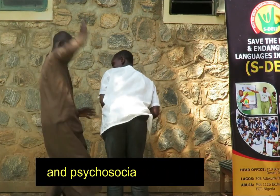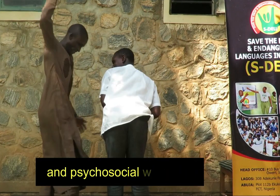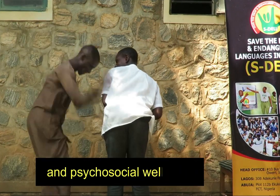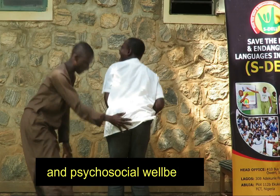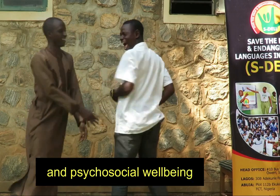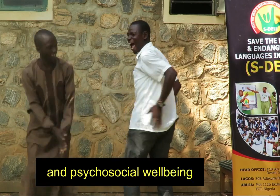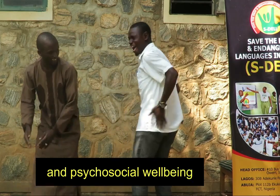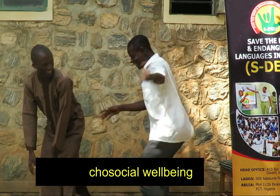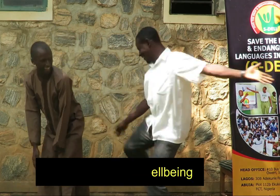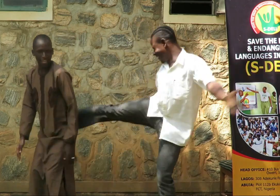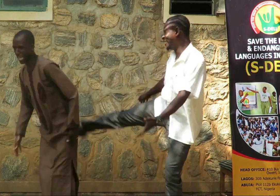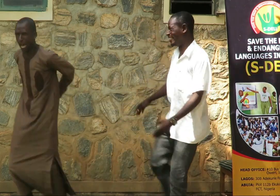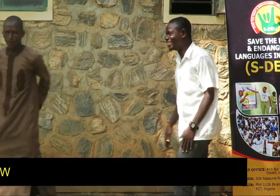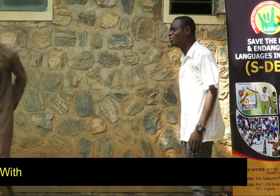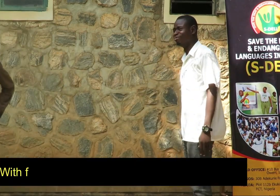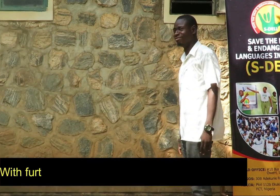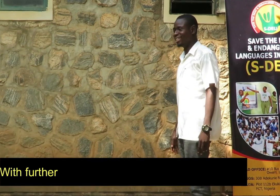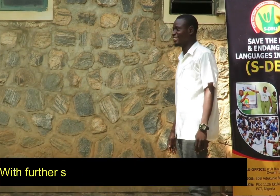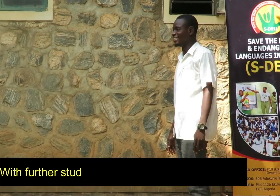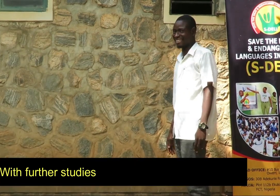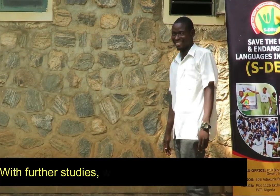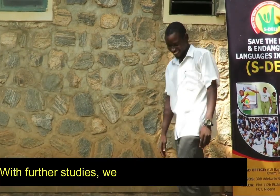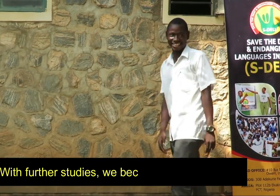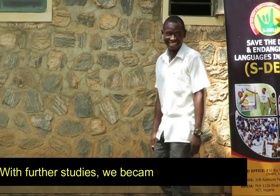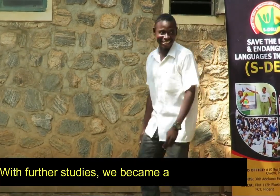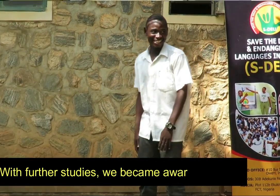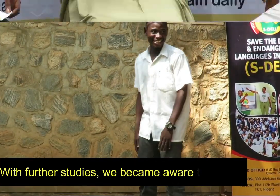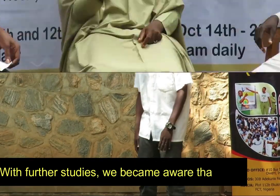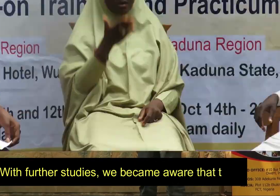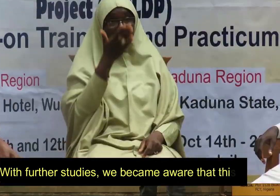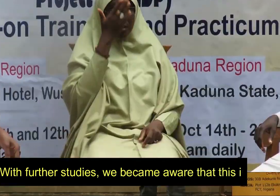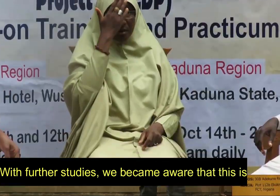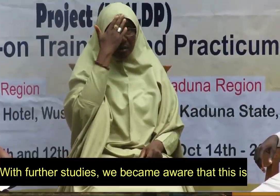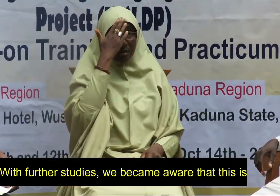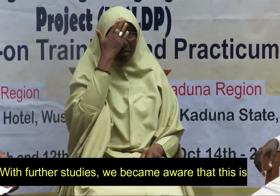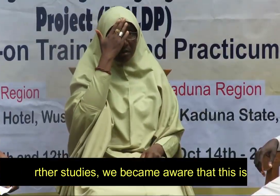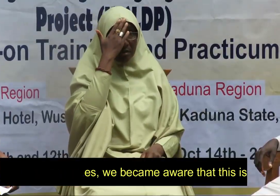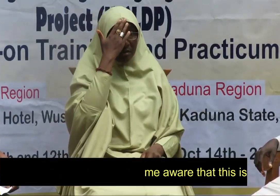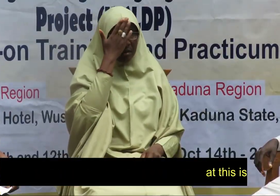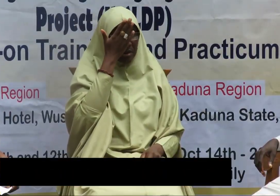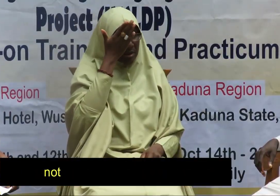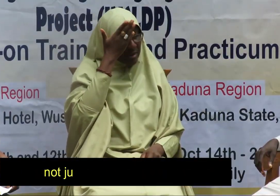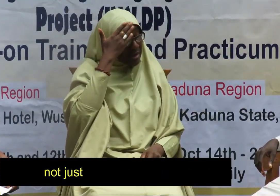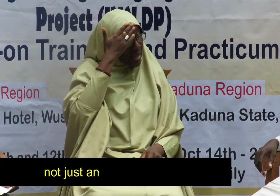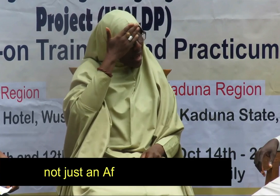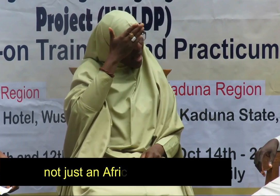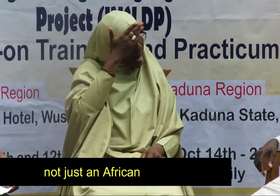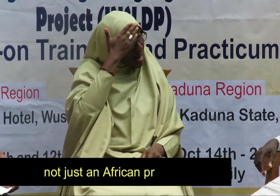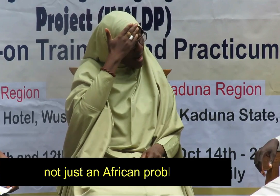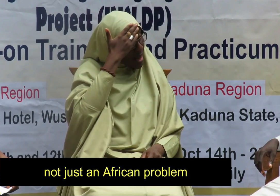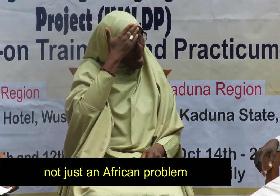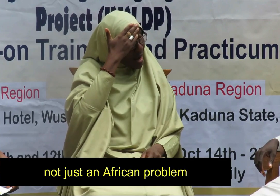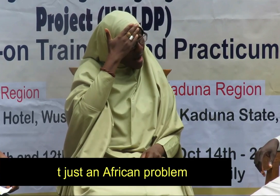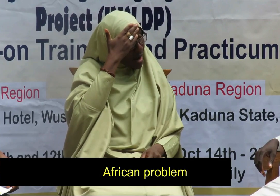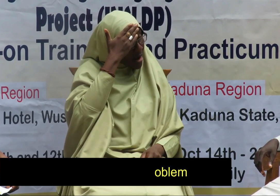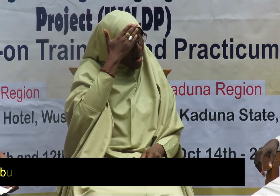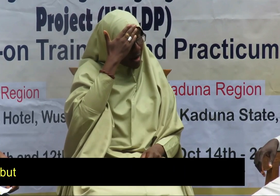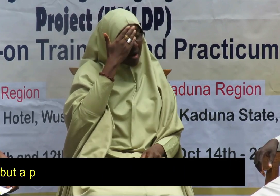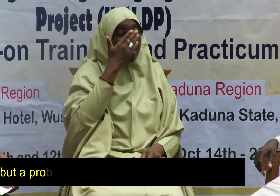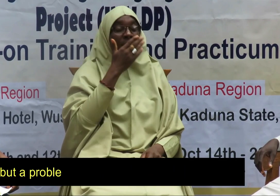psychosocial well-being. With further studies, we became aware that this is not just an African problem, but a